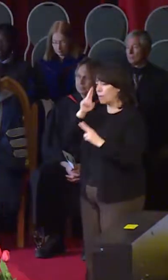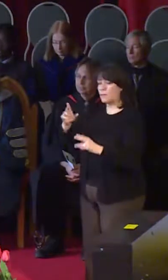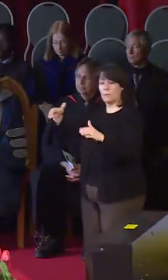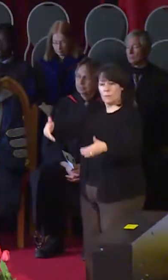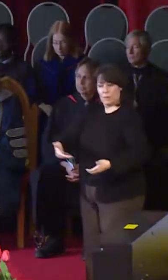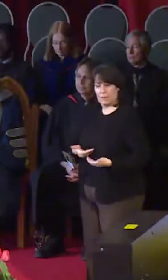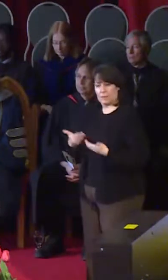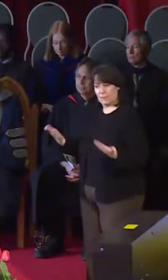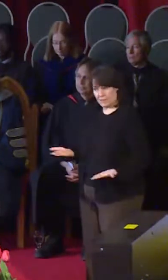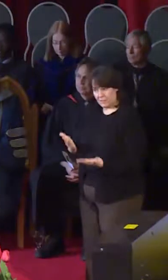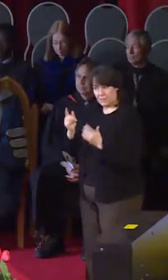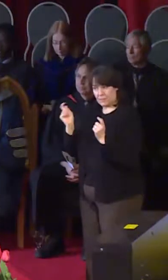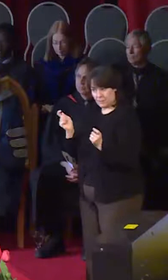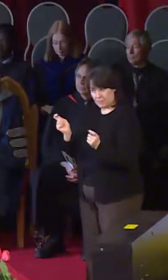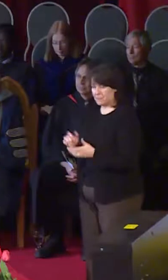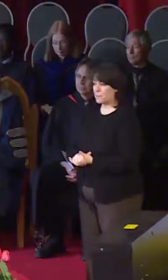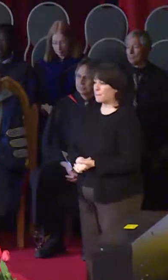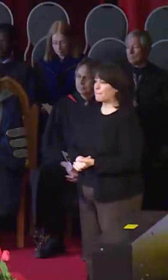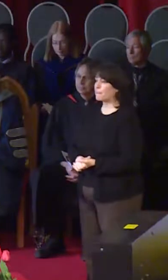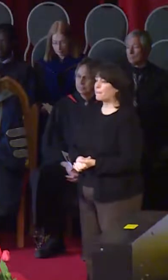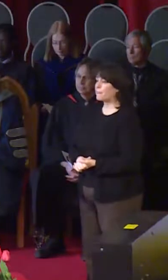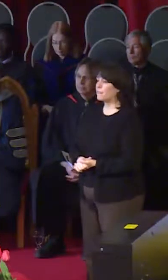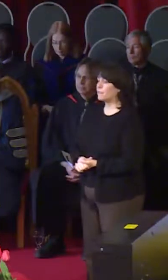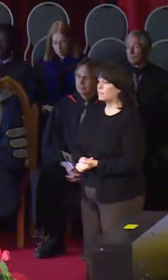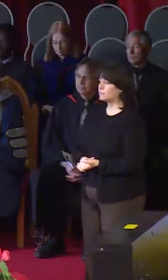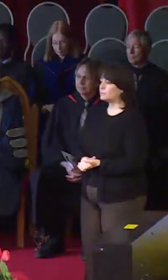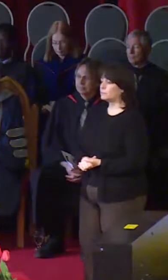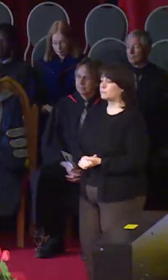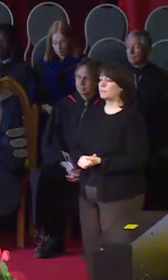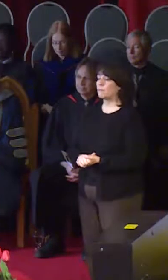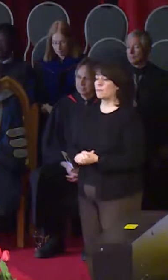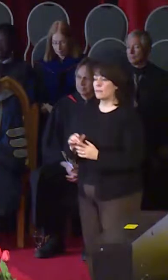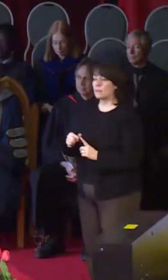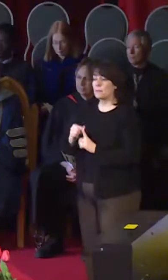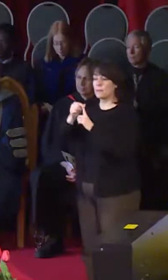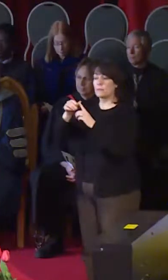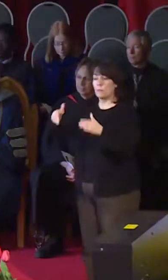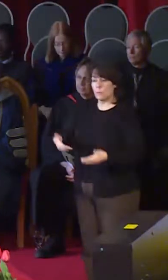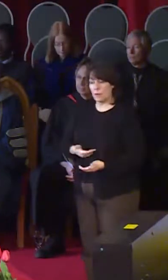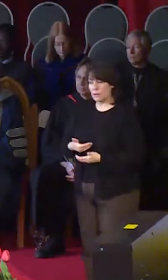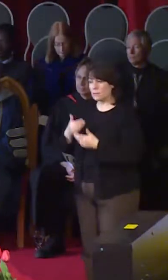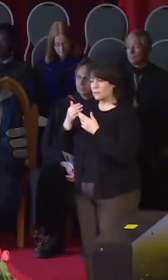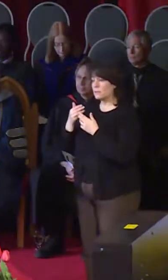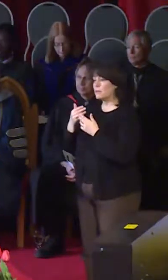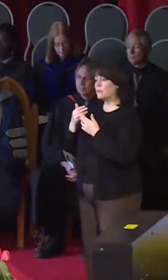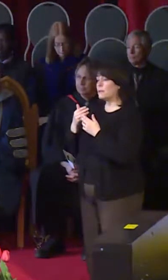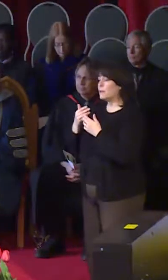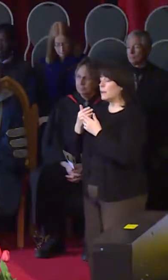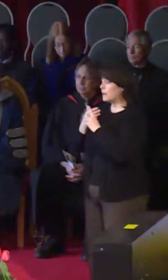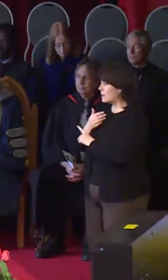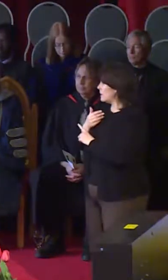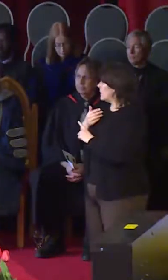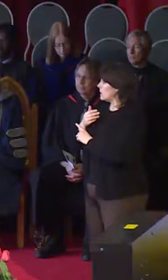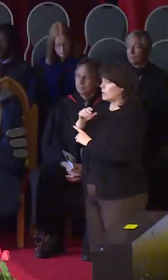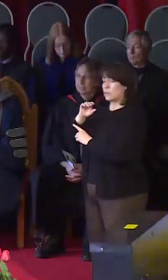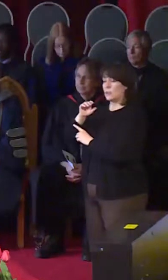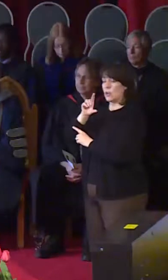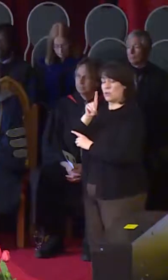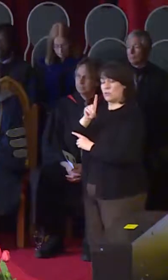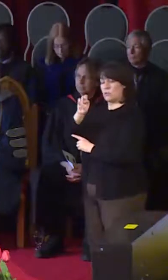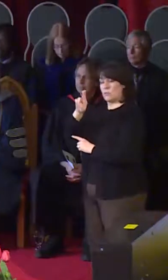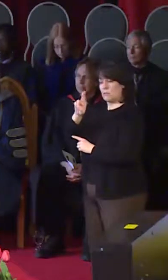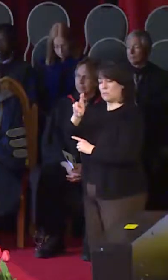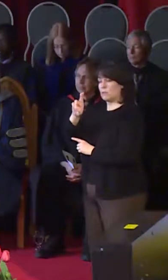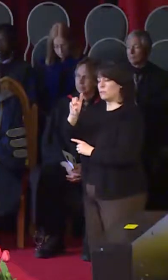to convocation today. I'd like to extend a particular welcome to this morning's special guest, Dr. John Prescott, who will be named